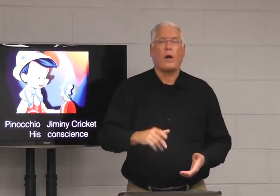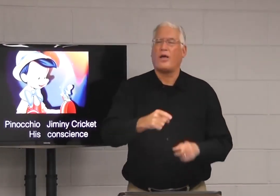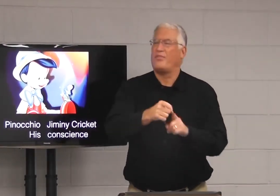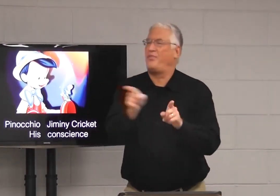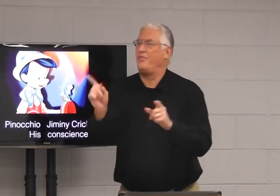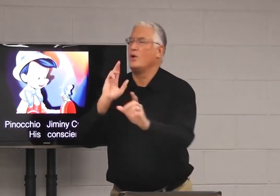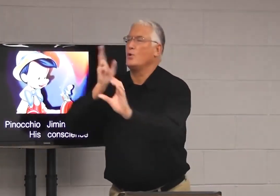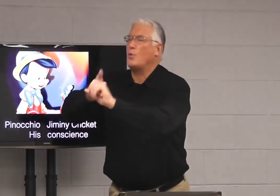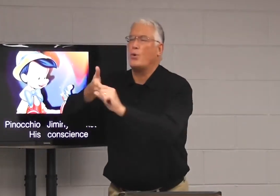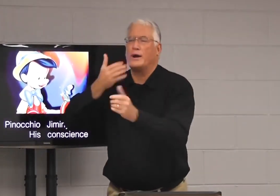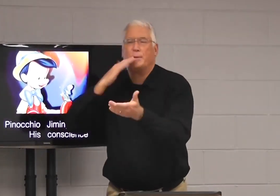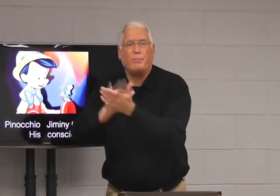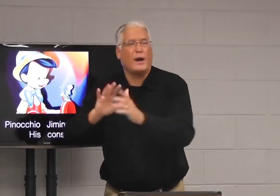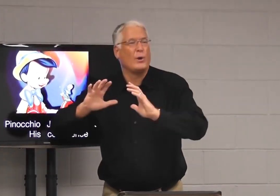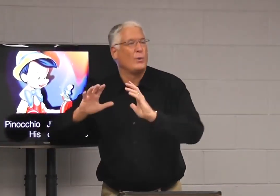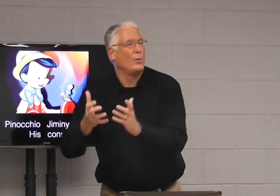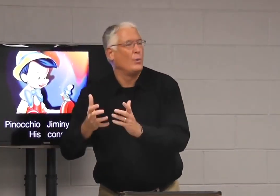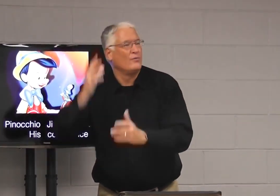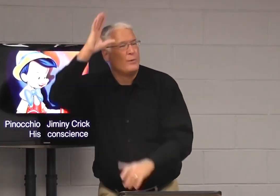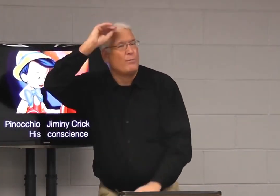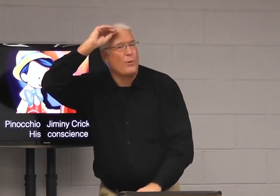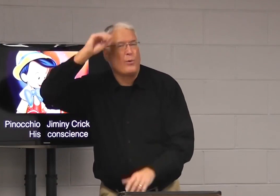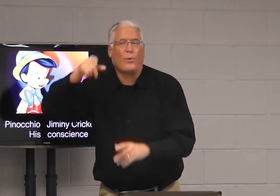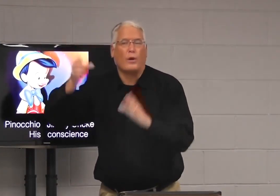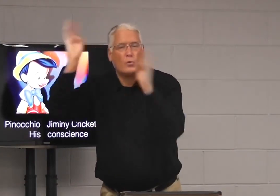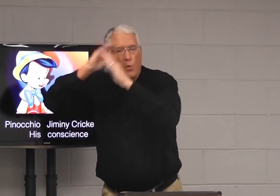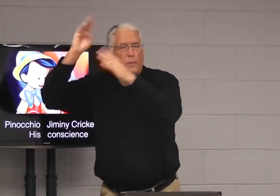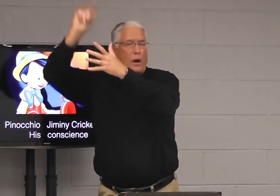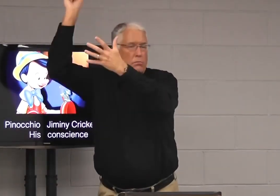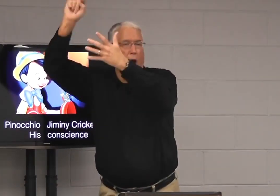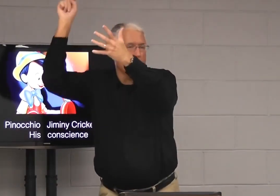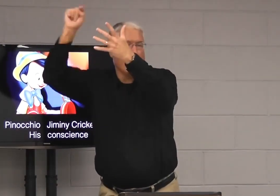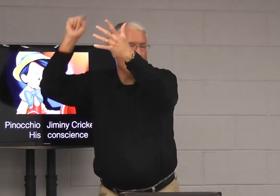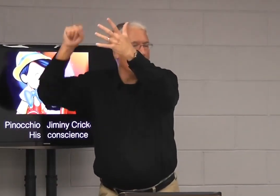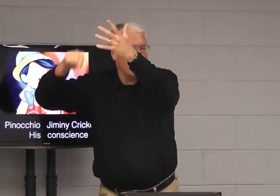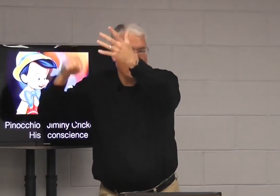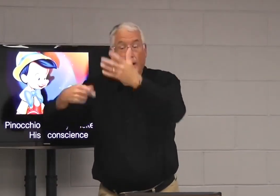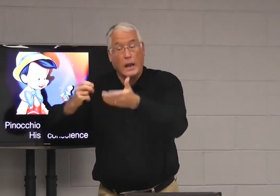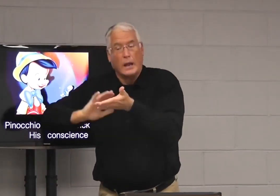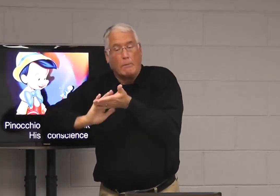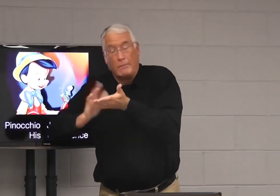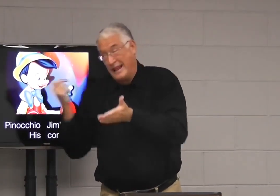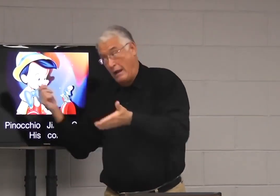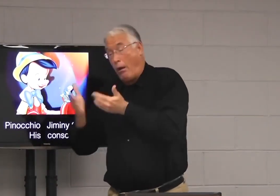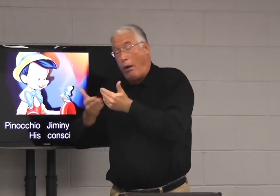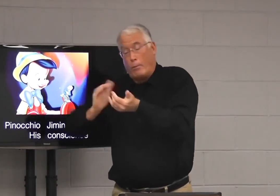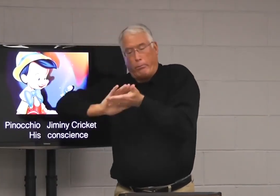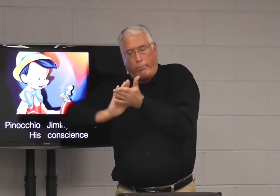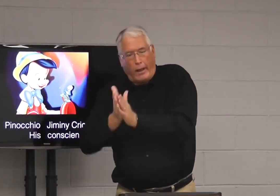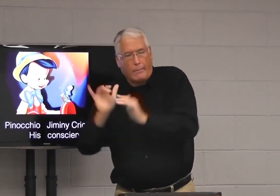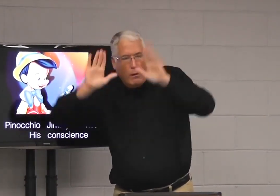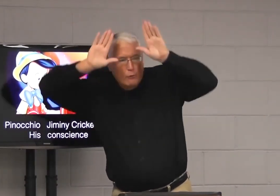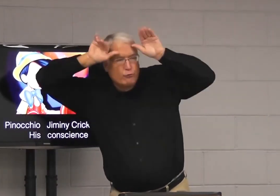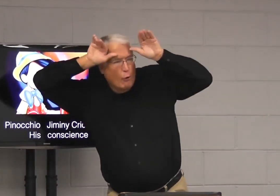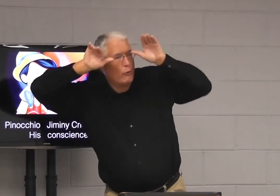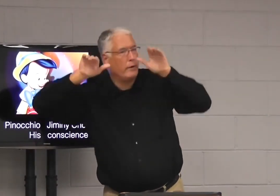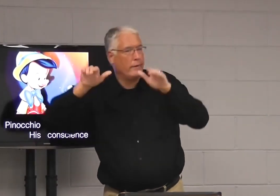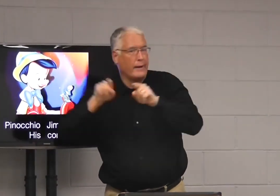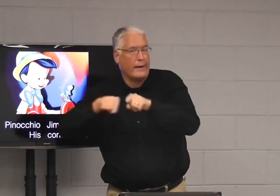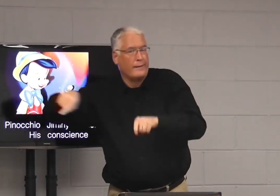doing, about going to school. You know, he'd get involved in a bad group of boys, you know, got in trouble. He almost became a